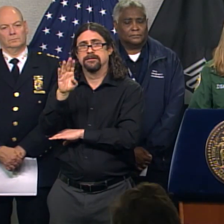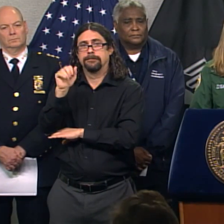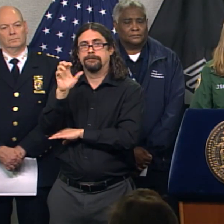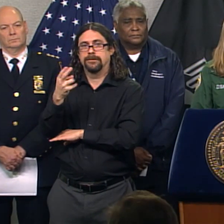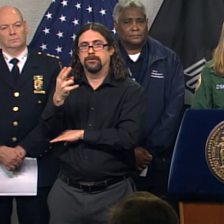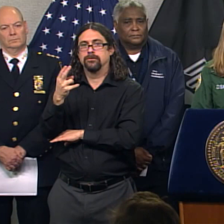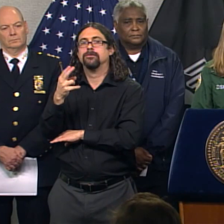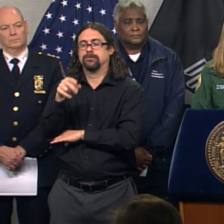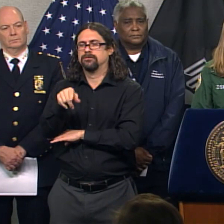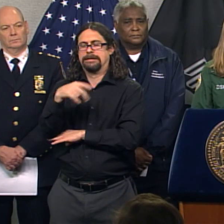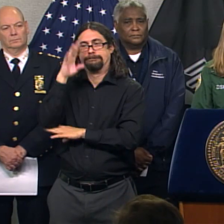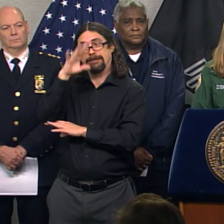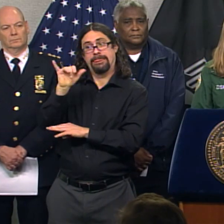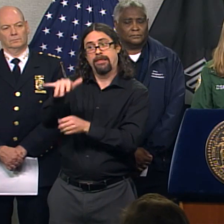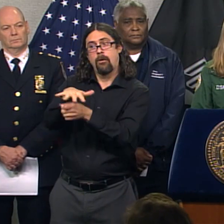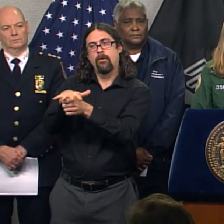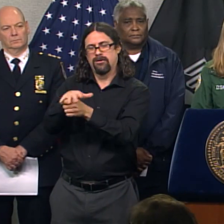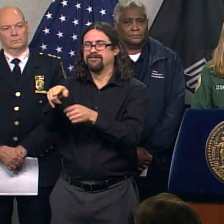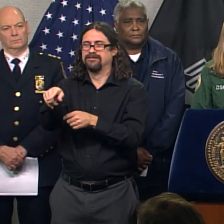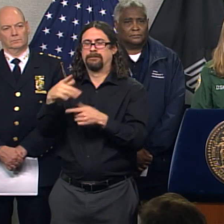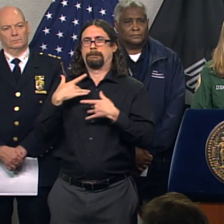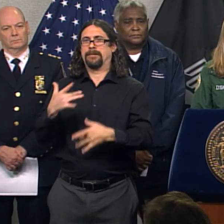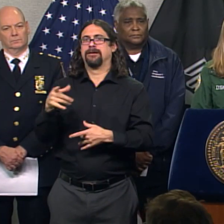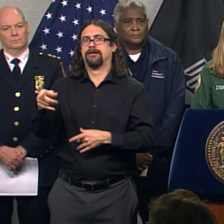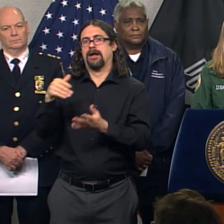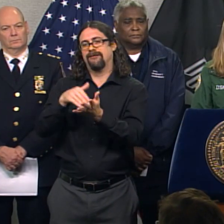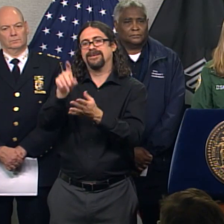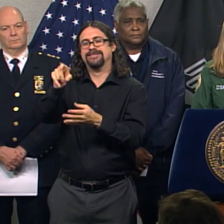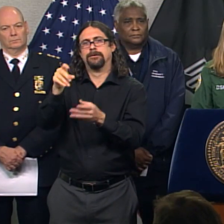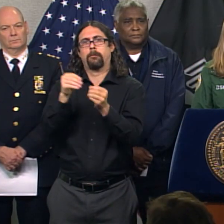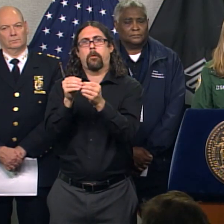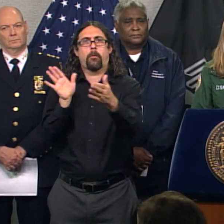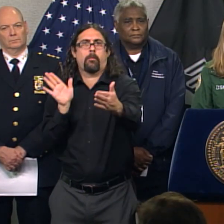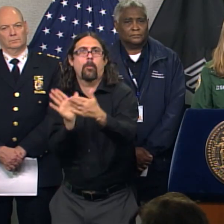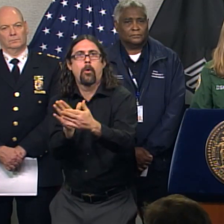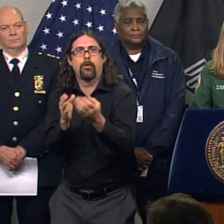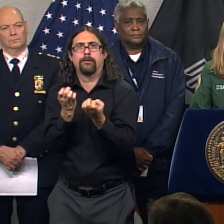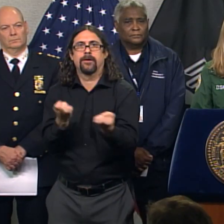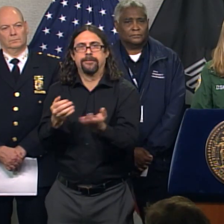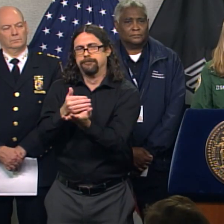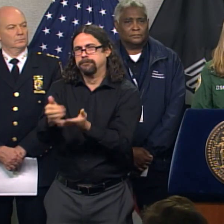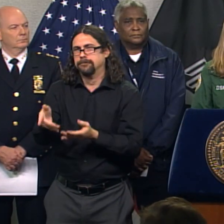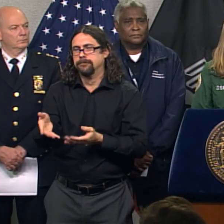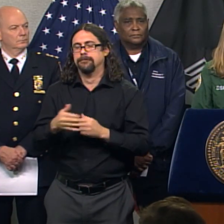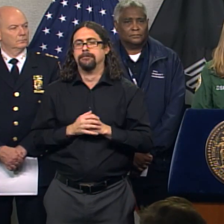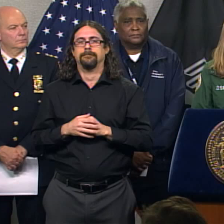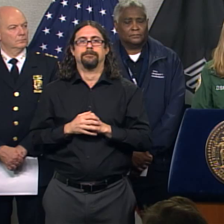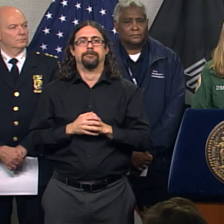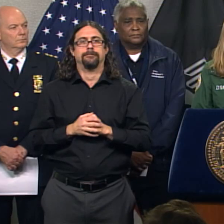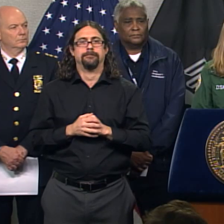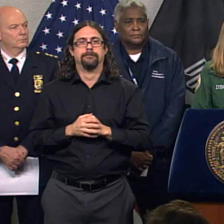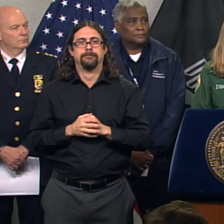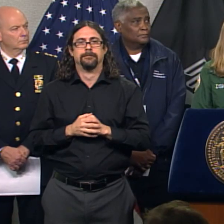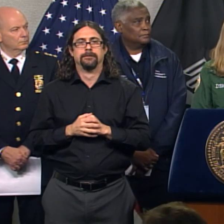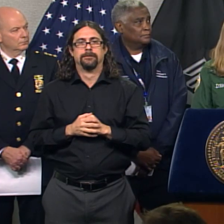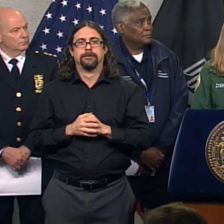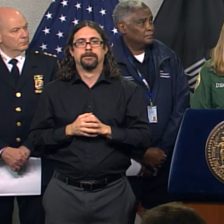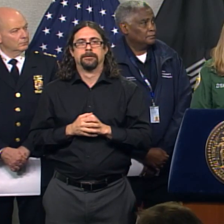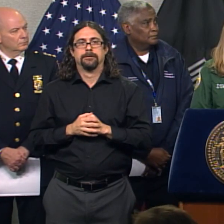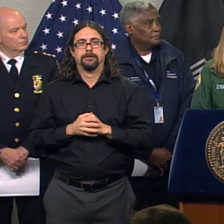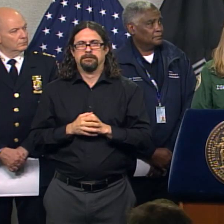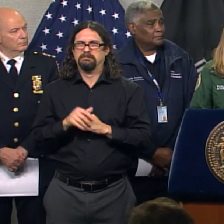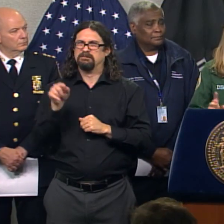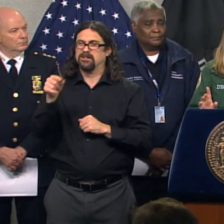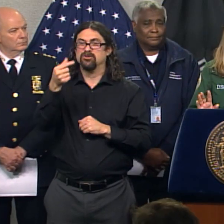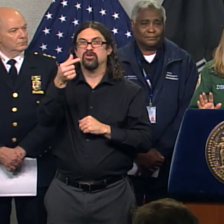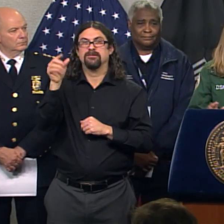boroughs are managing that and making accommodations to their fleet to ensure that we have the smallest equipment because it's so incredibly tight Tell there. them what a skid steer is. So